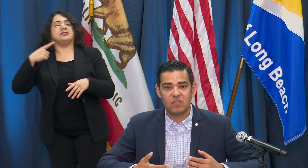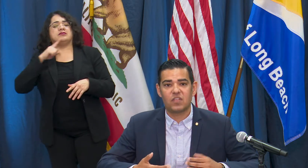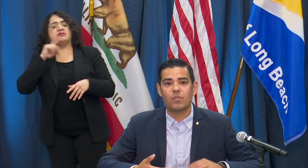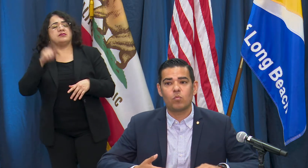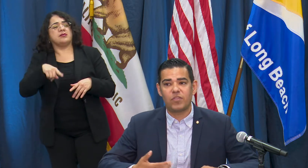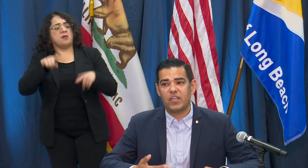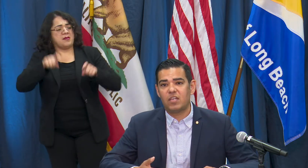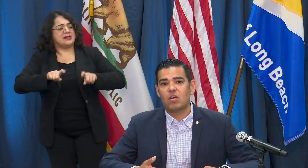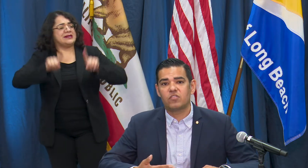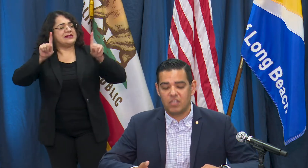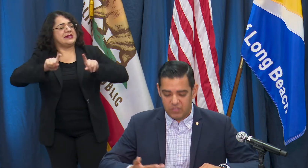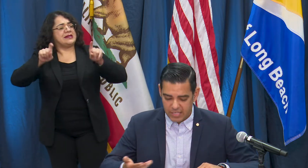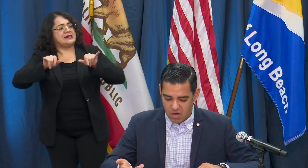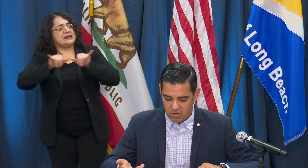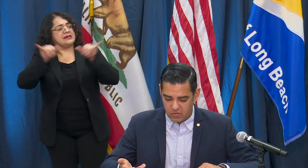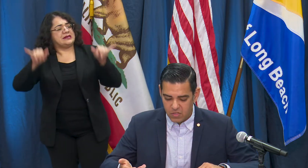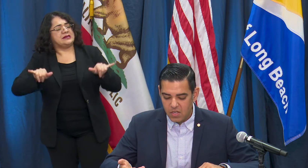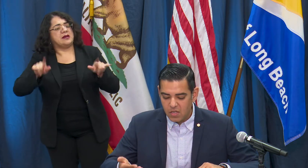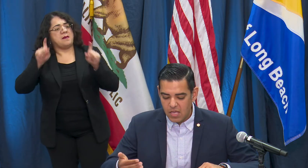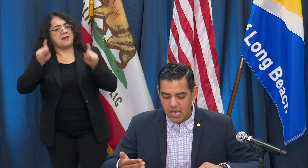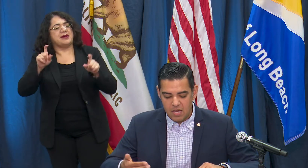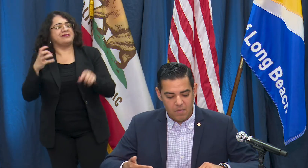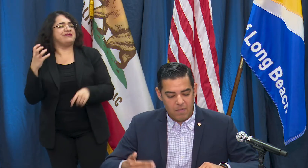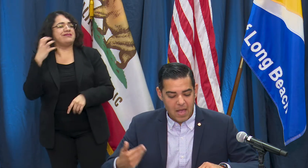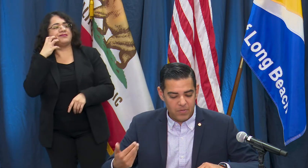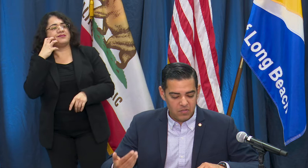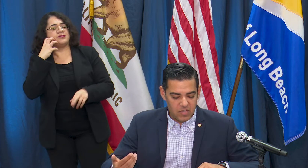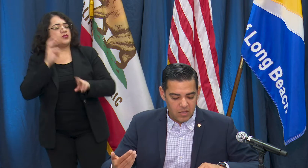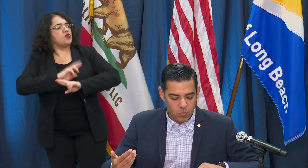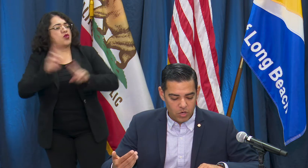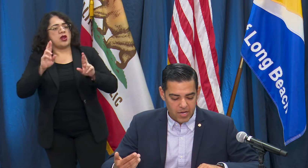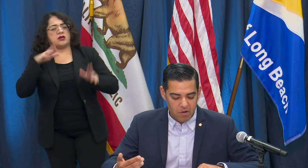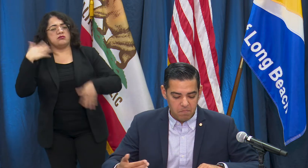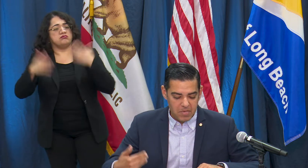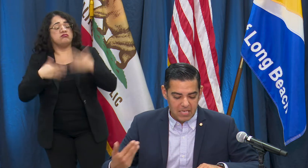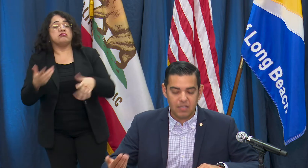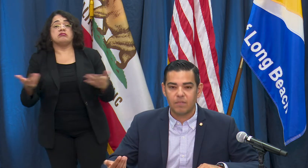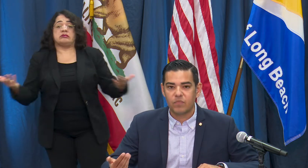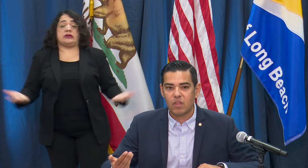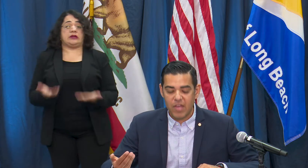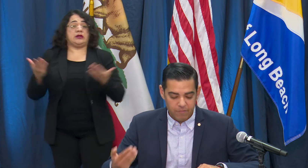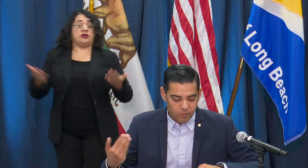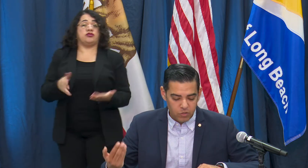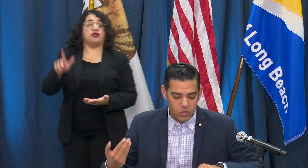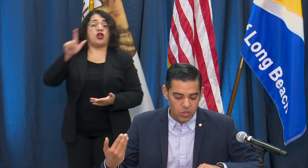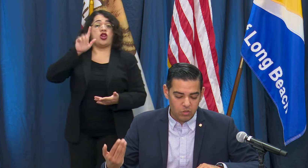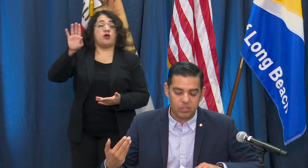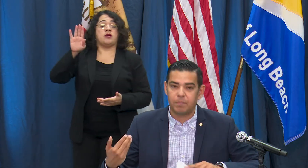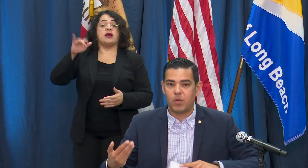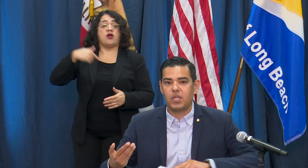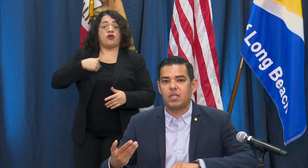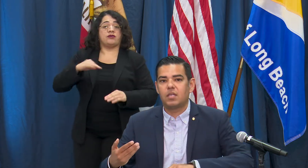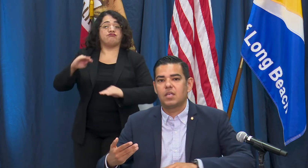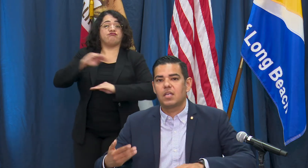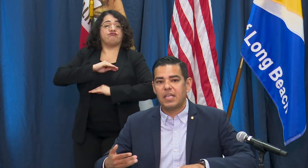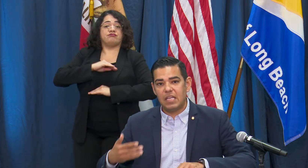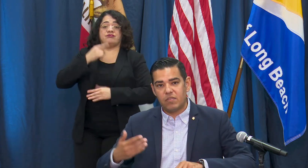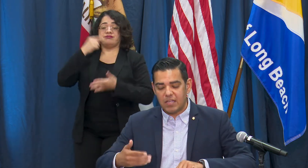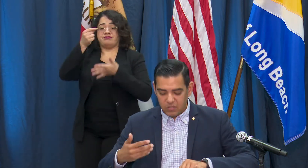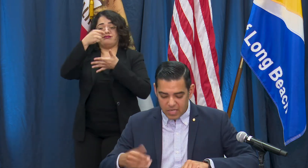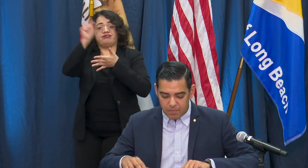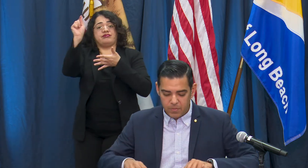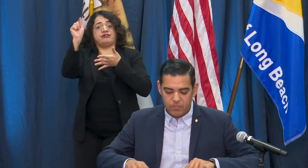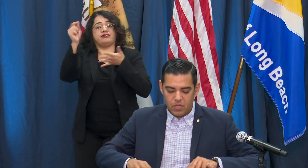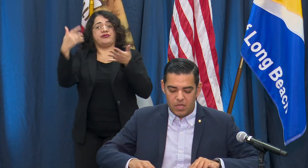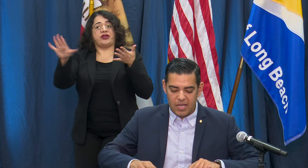testing system within our cities and counties. And I'm happy to say that we are now meeting that first critical component in